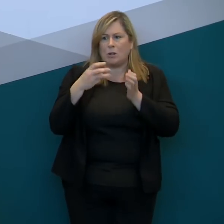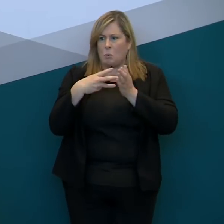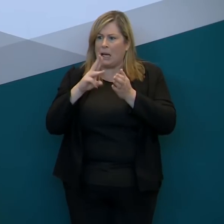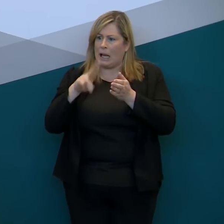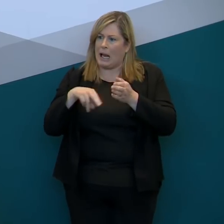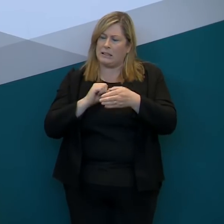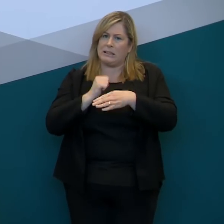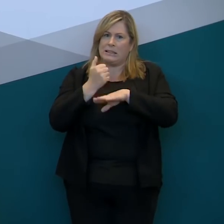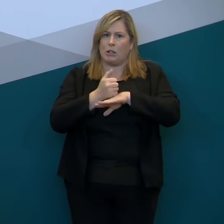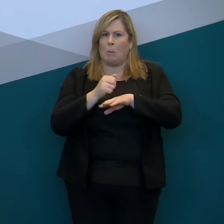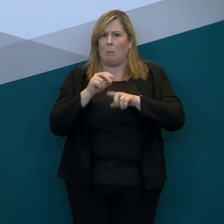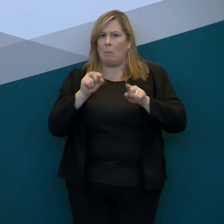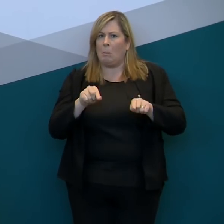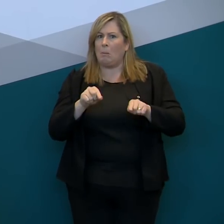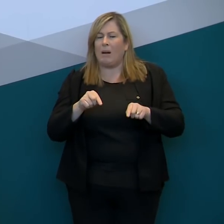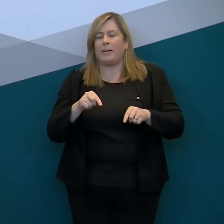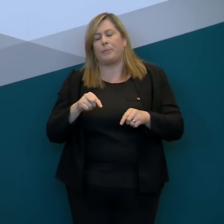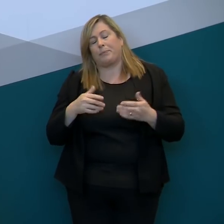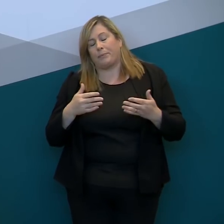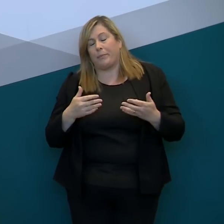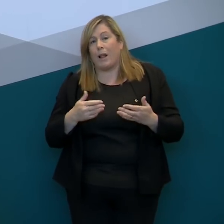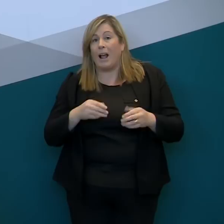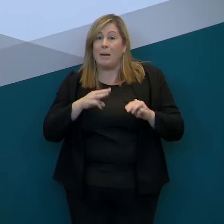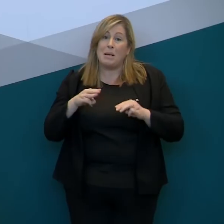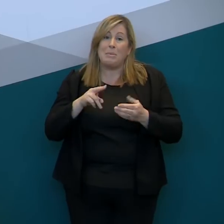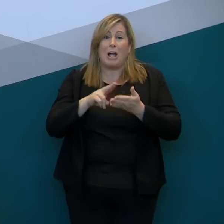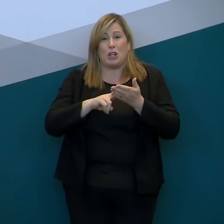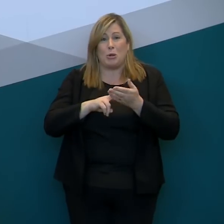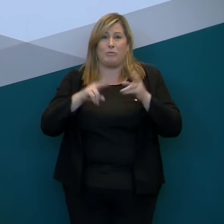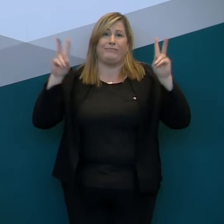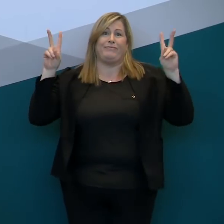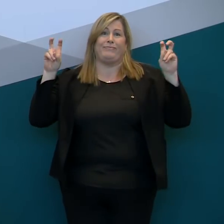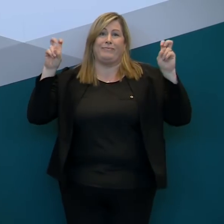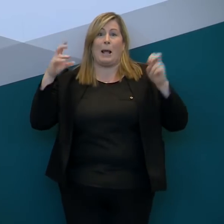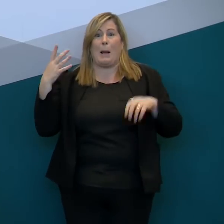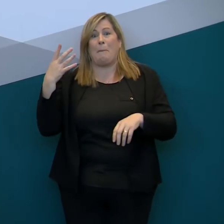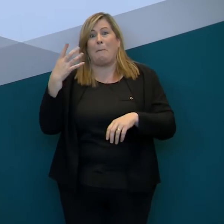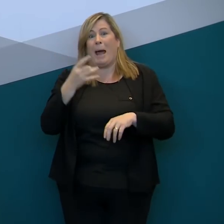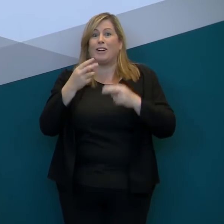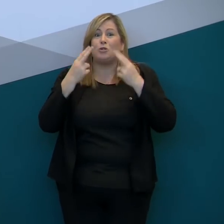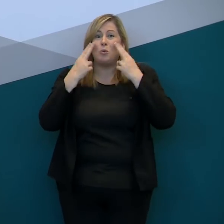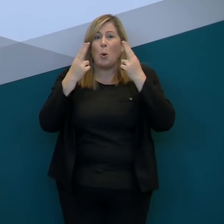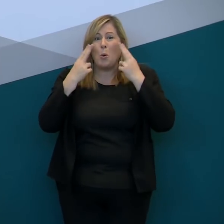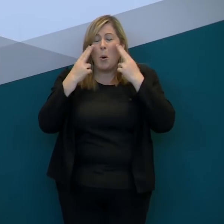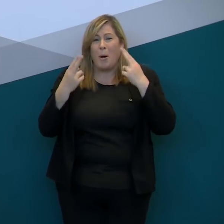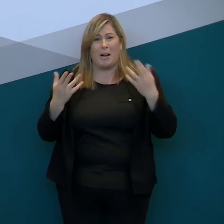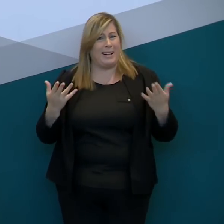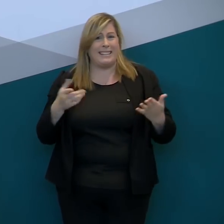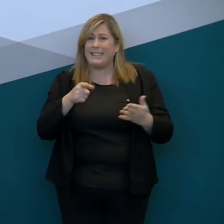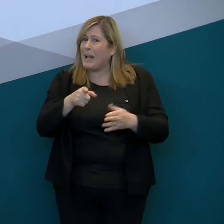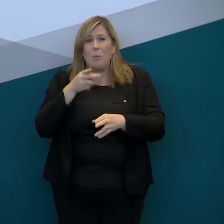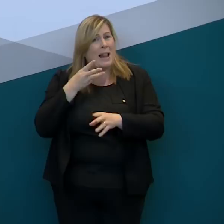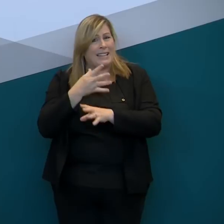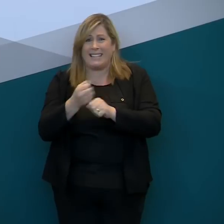people have often used the phrase back to business as usual. Of course, it will never be business as usual again, because we're now dealing with